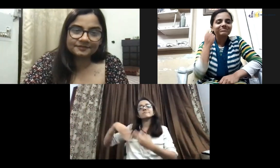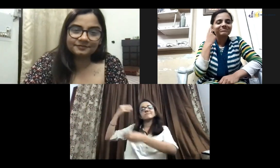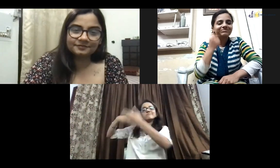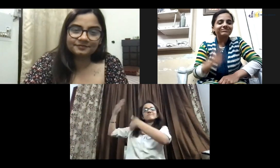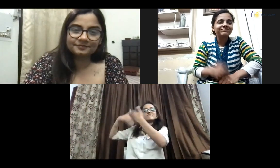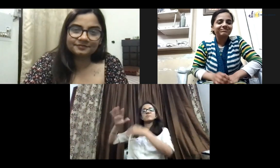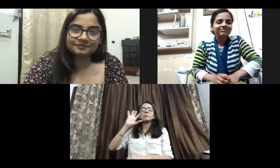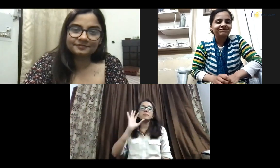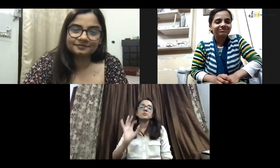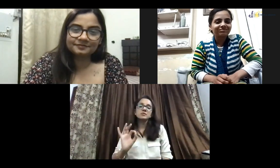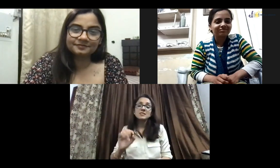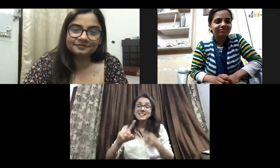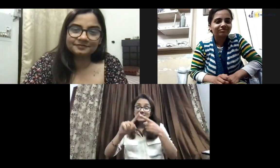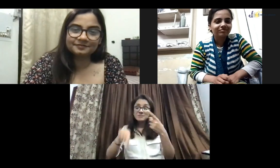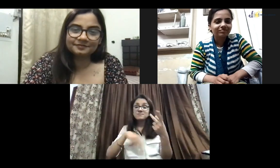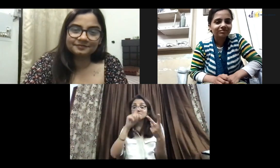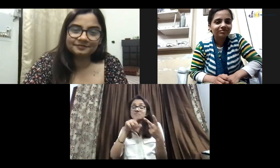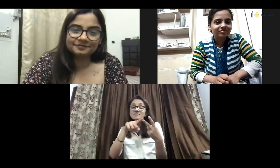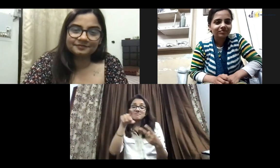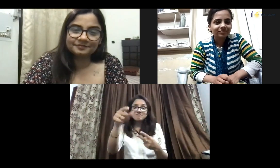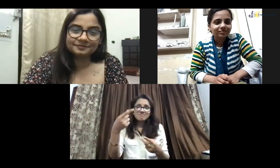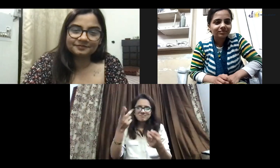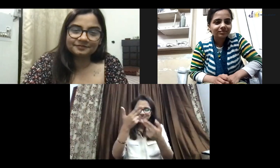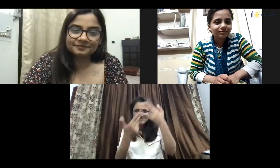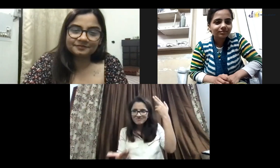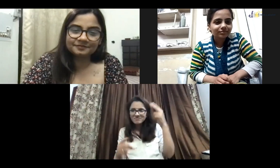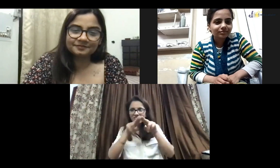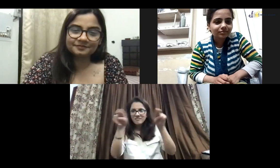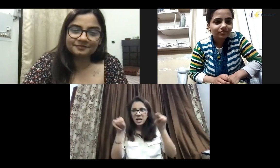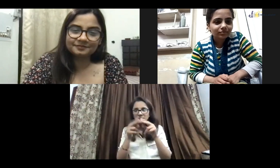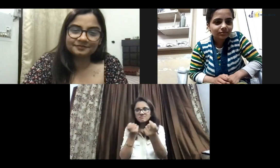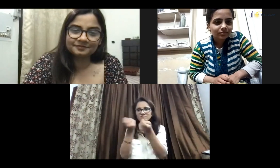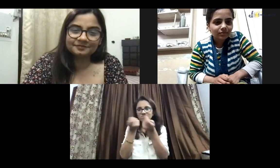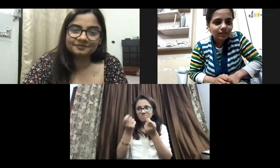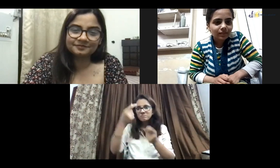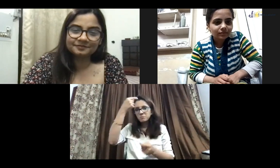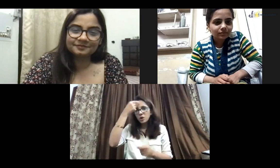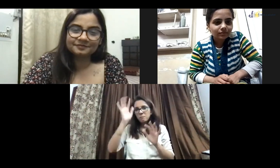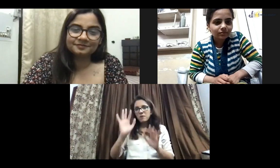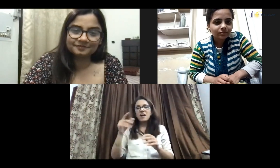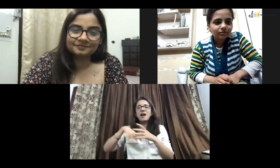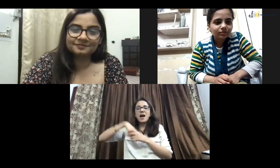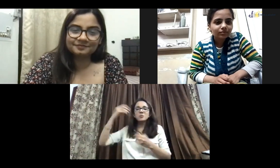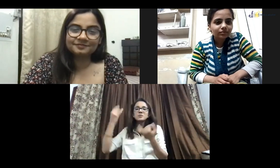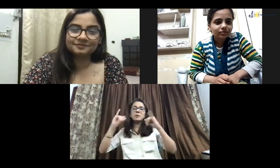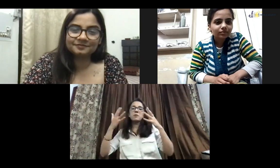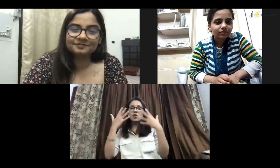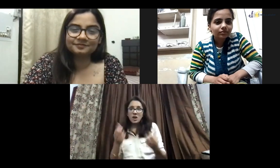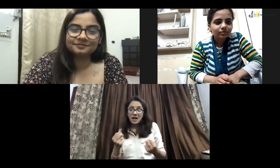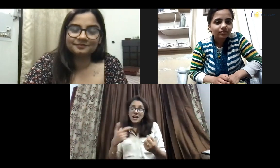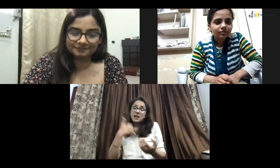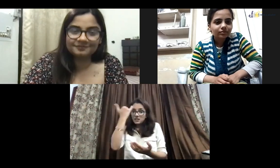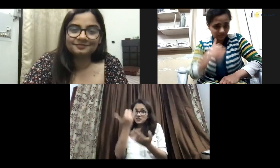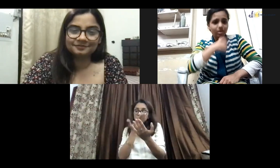both of them, right? So earlier, the things were happening when girls were being asked to be careful every time.